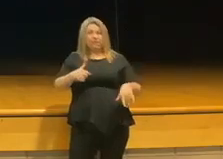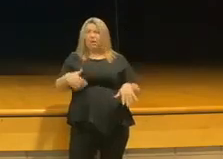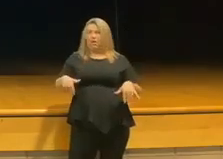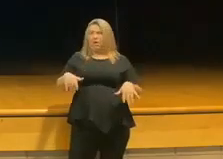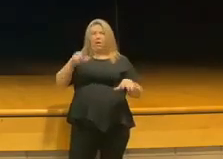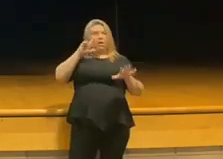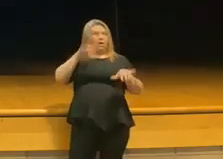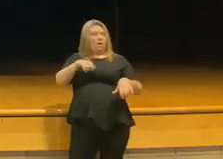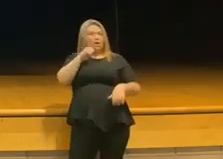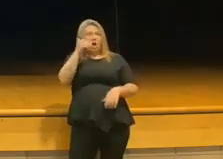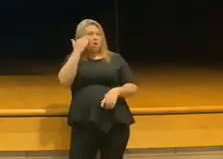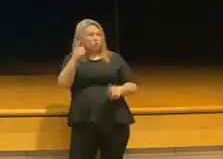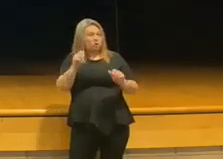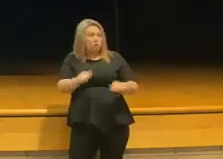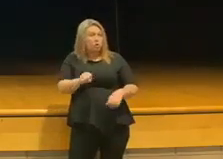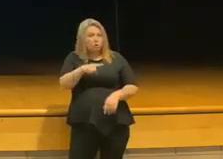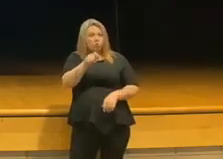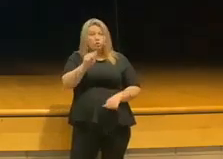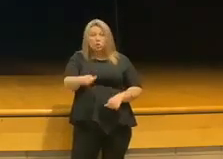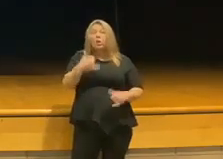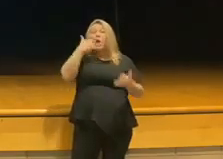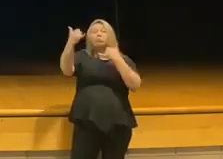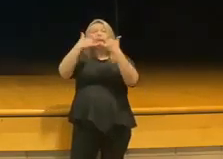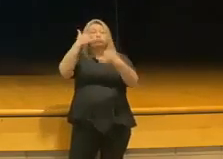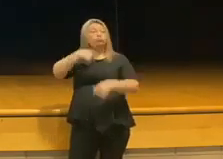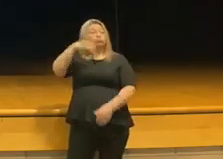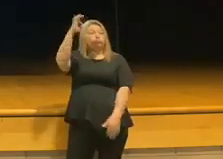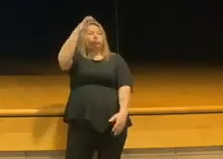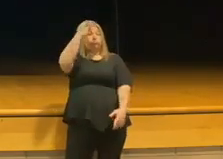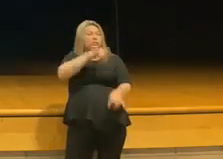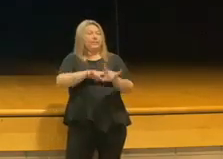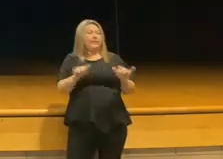so she could have called somebody else on there also.